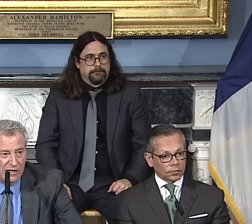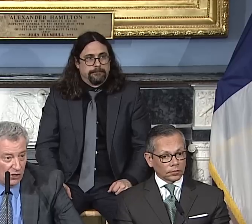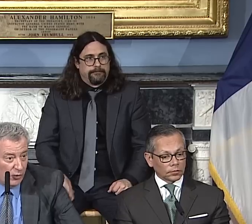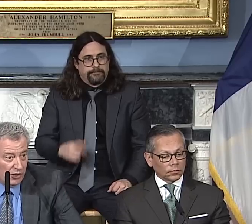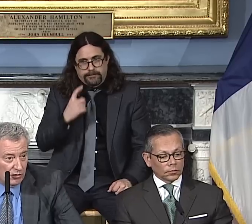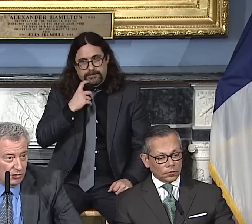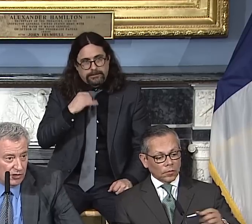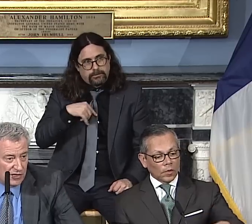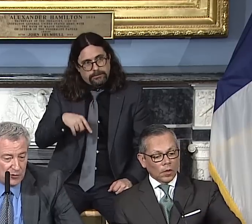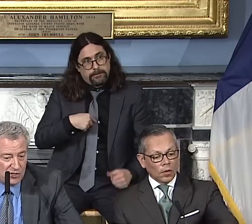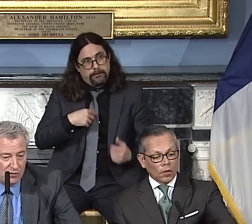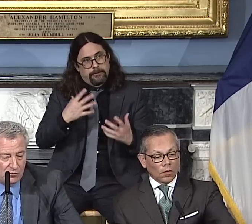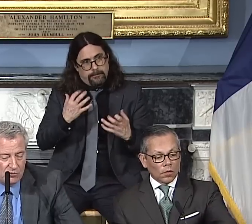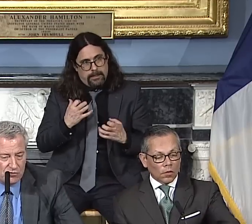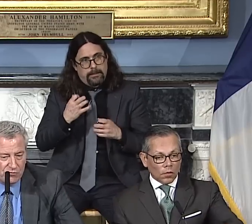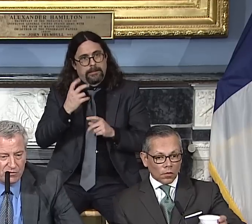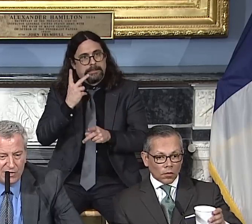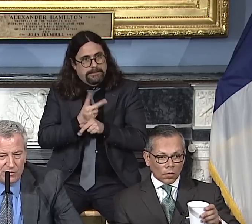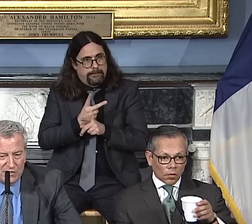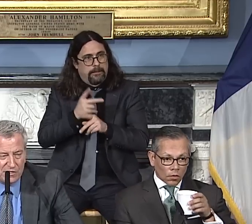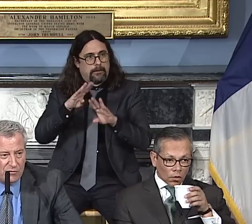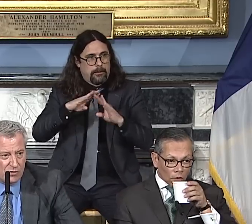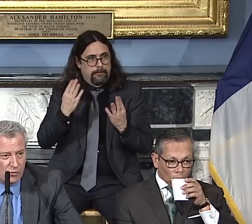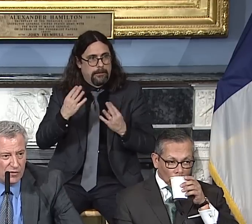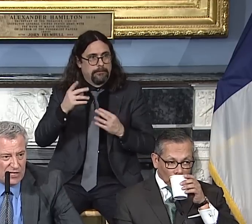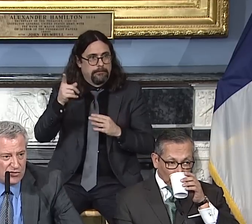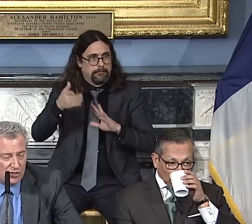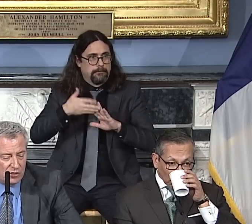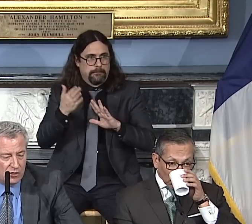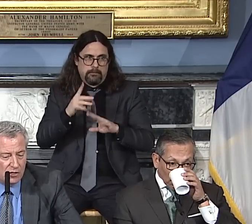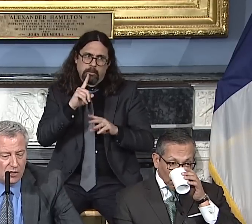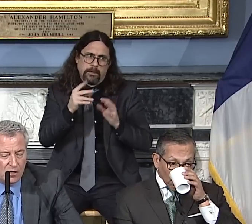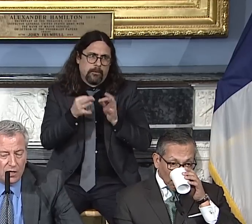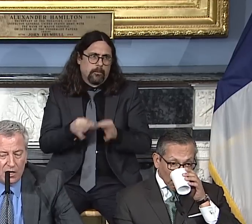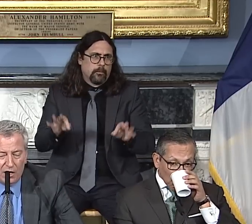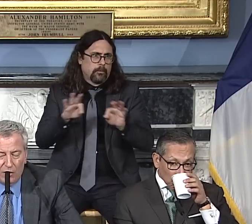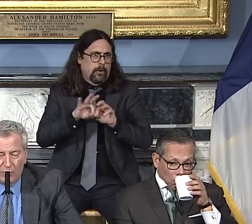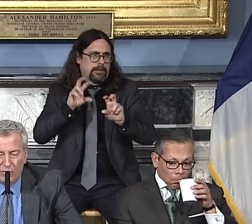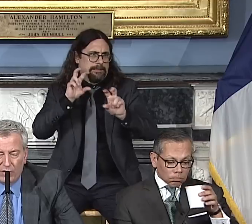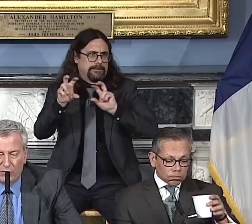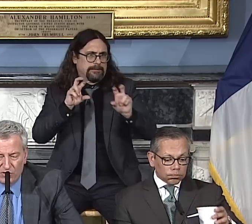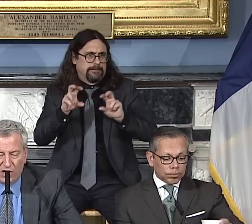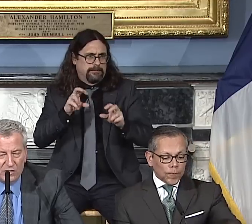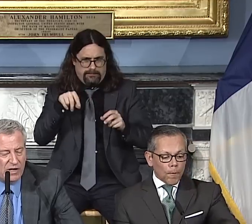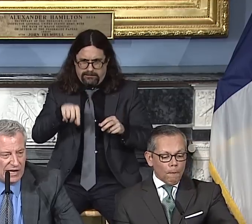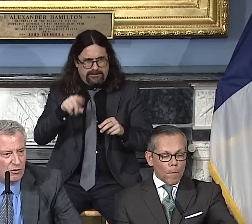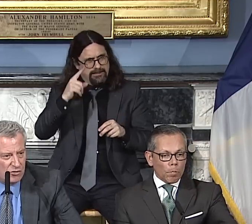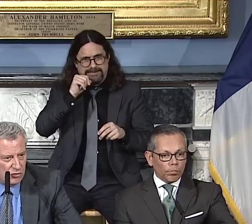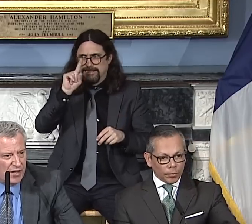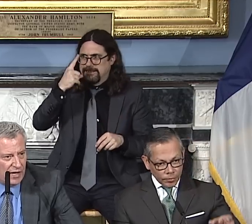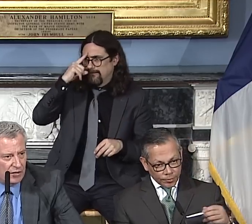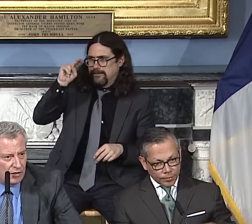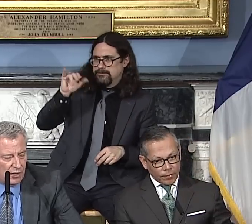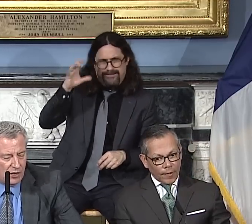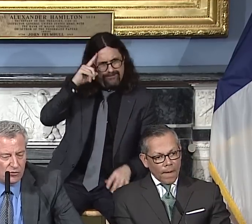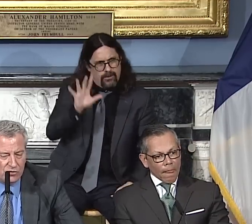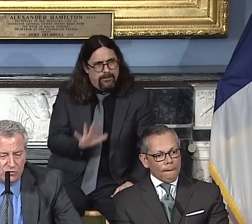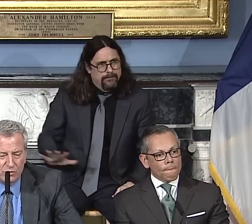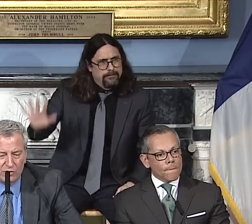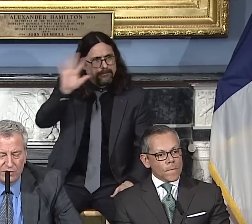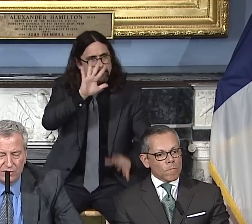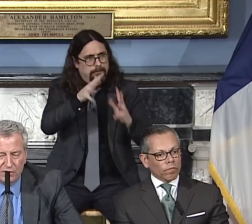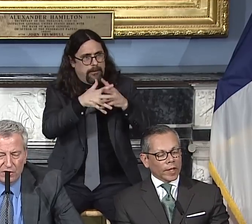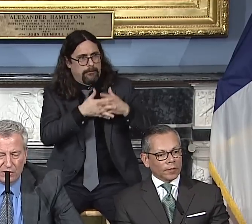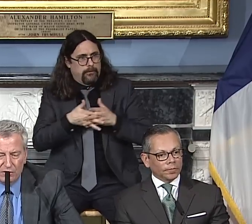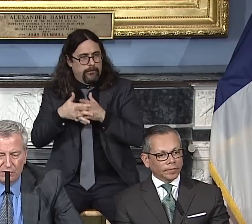the market going. That's absolutely crucial for not only the city, for the whole nation. And we talked about how to do that and how to